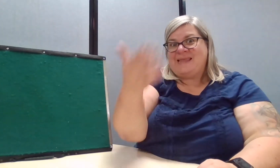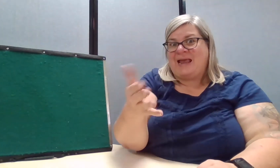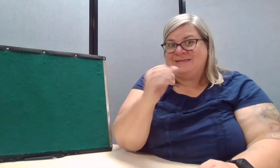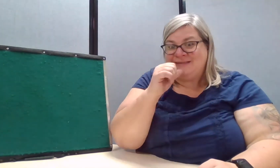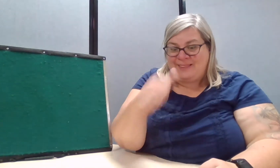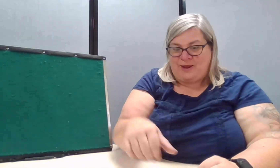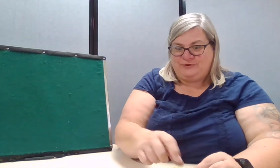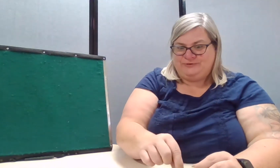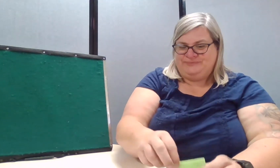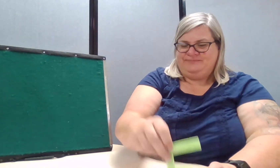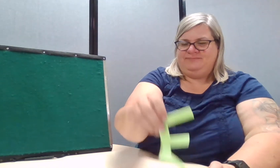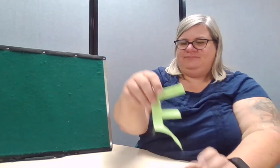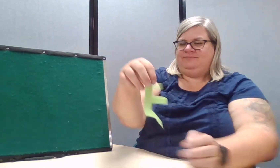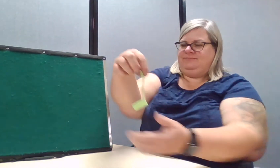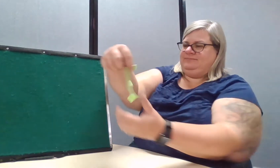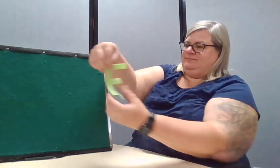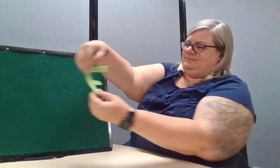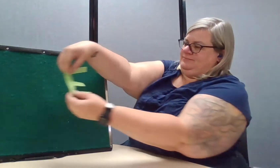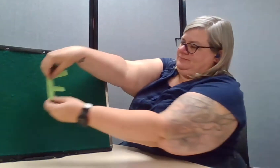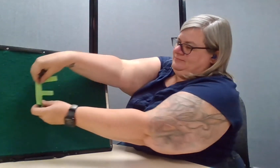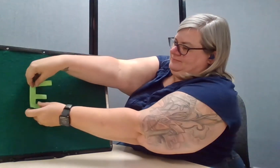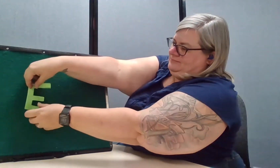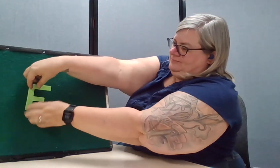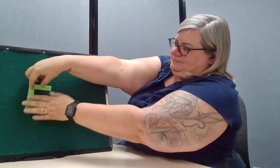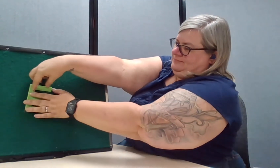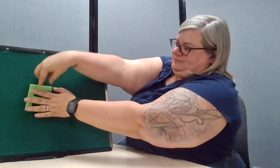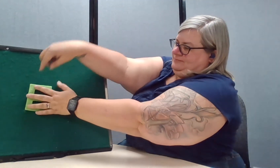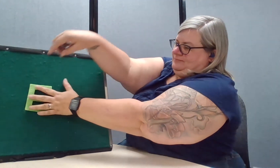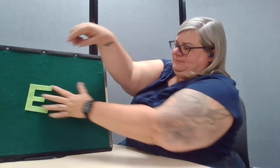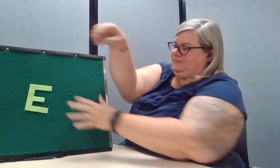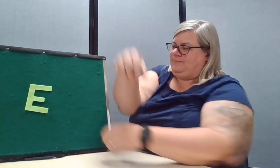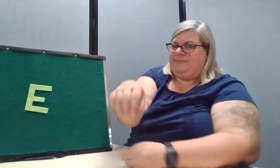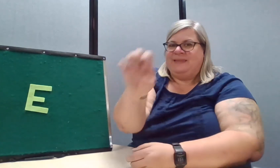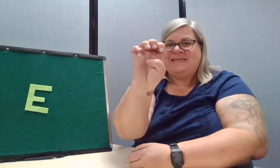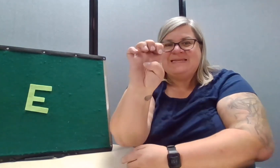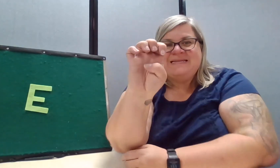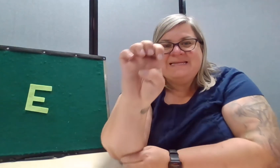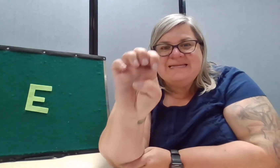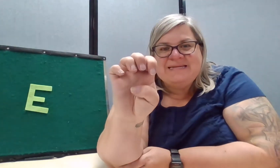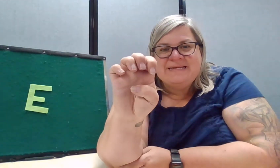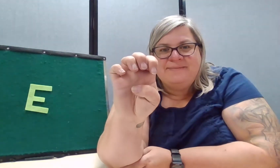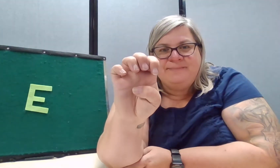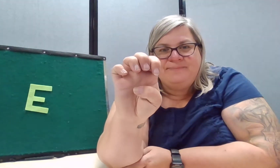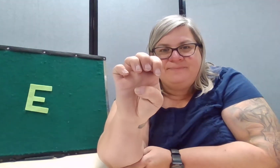The next letter is E. The letter E.